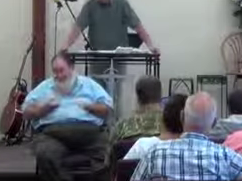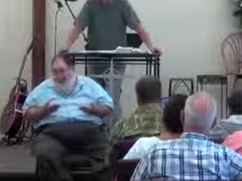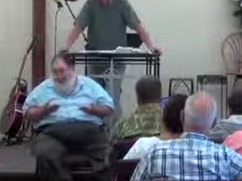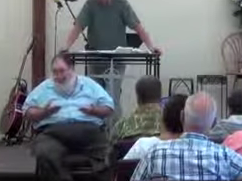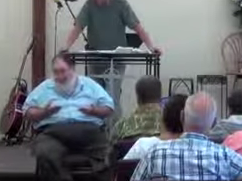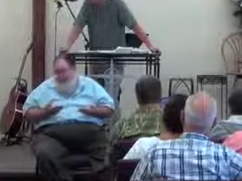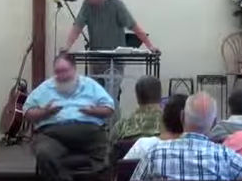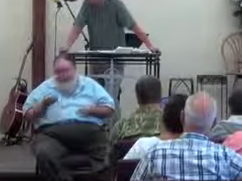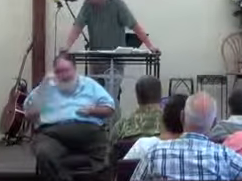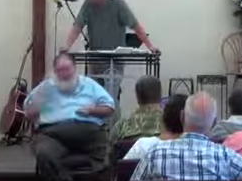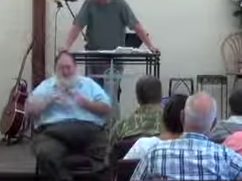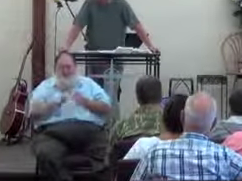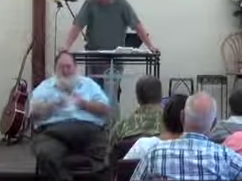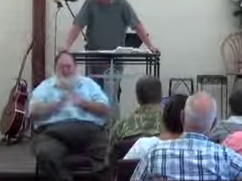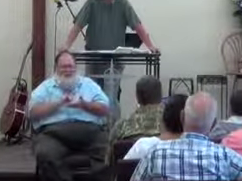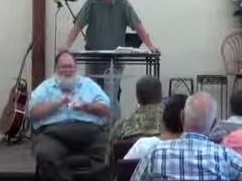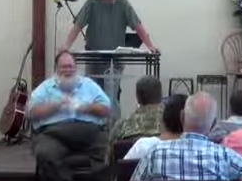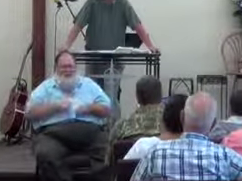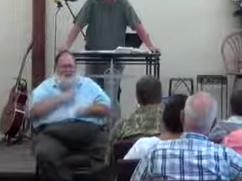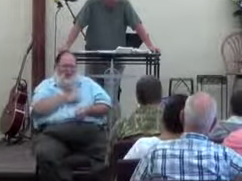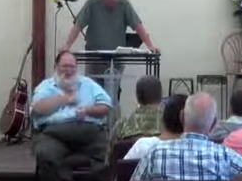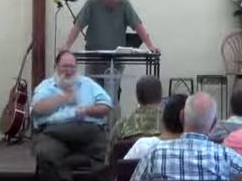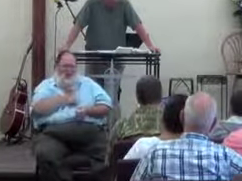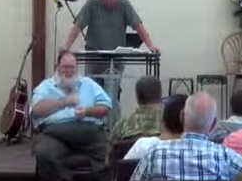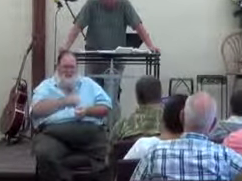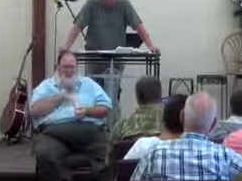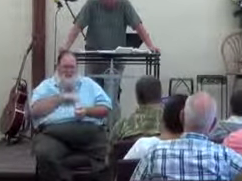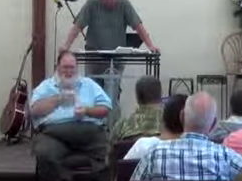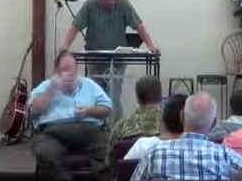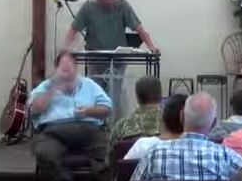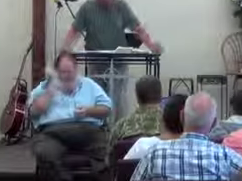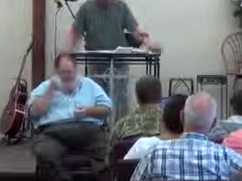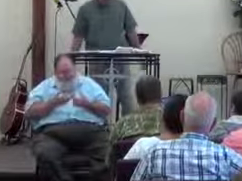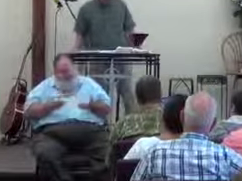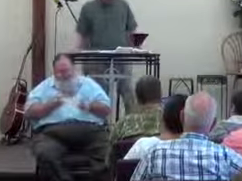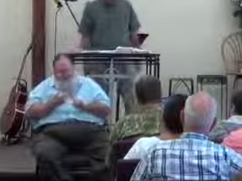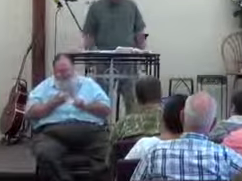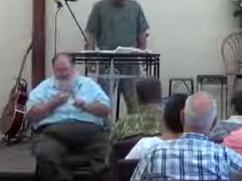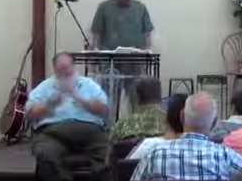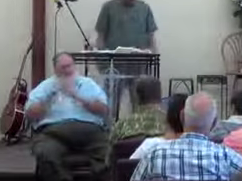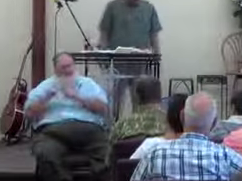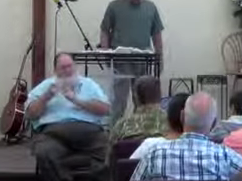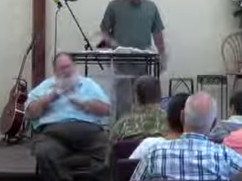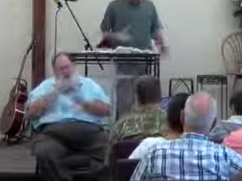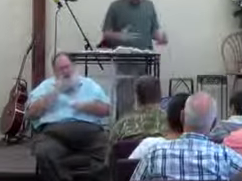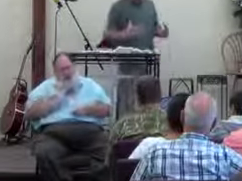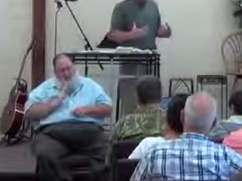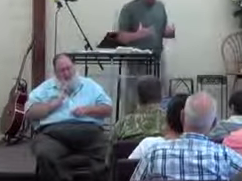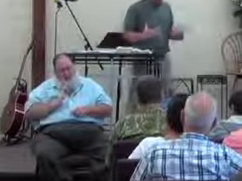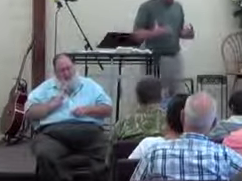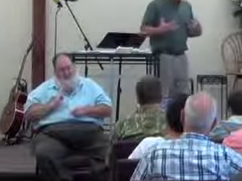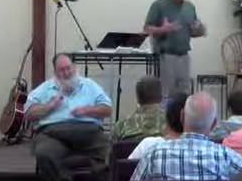that everything that we have is a gift of God. We run ourselves into trouble because we think